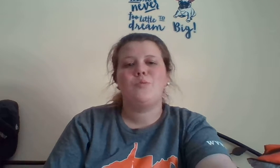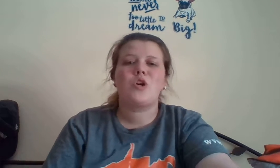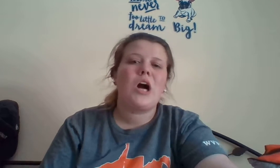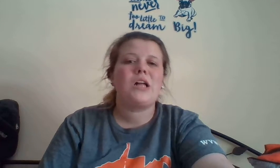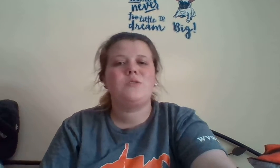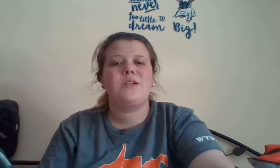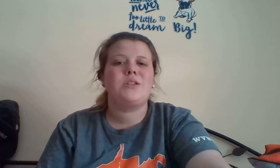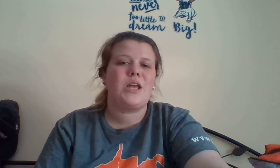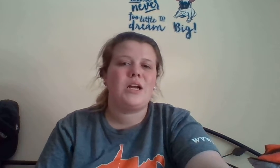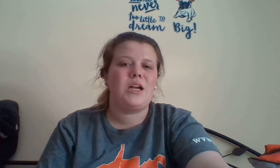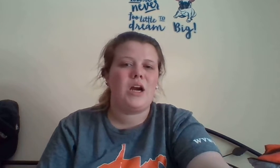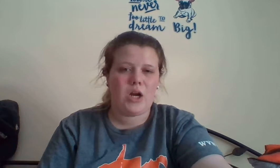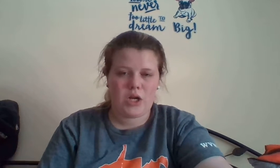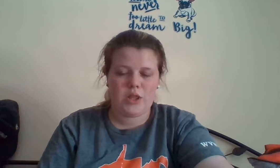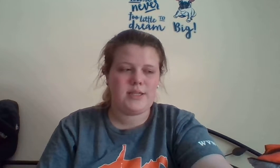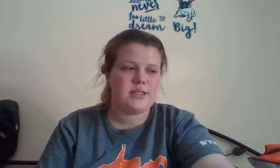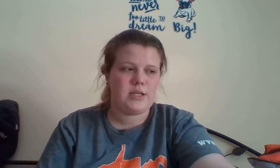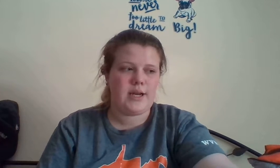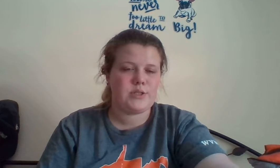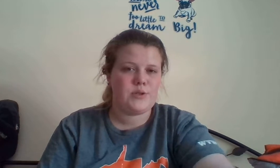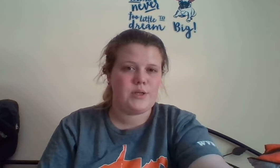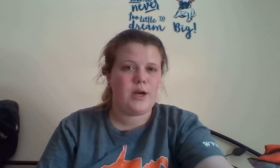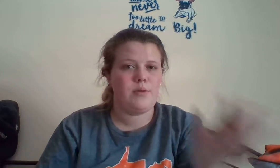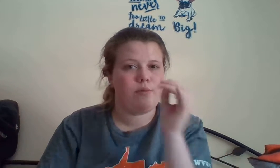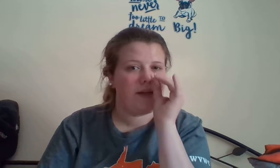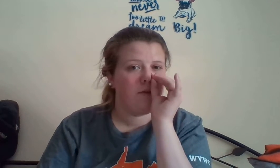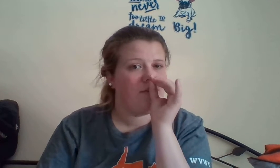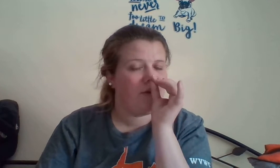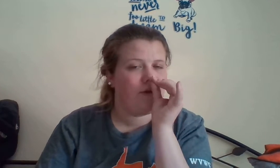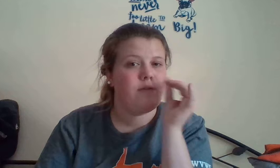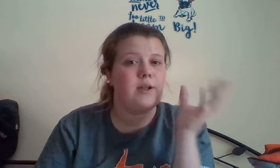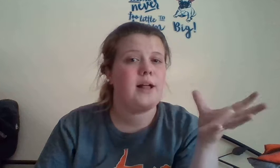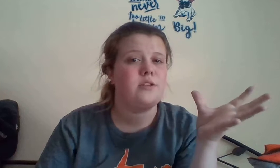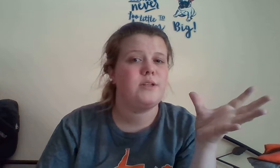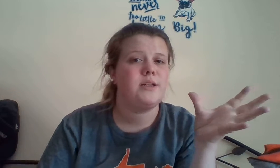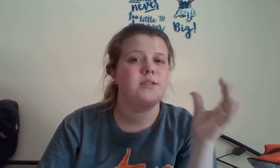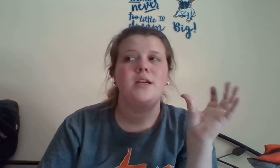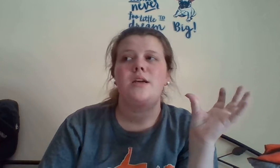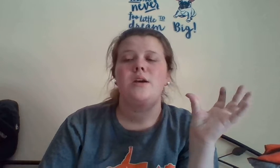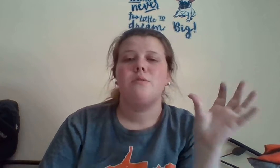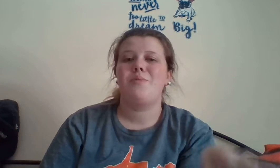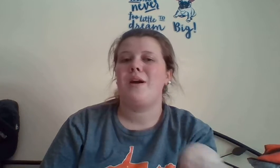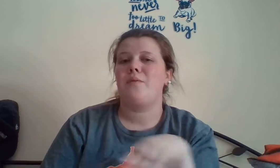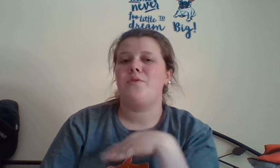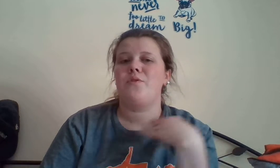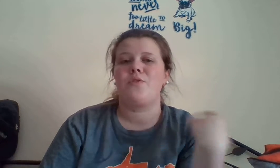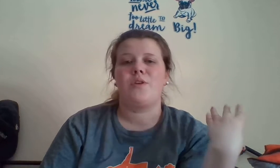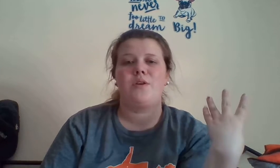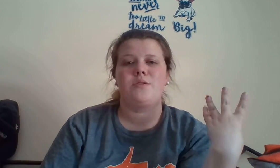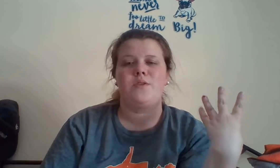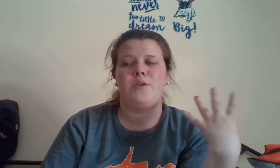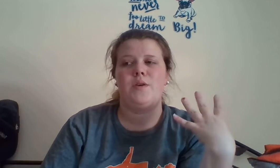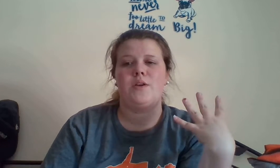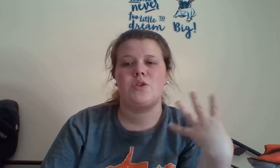more college videos that these next couple of weeks of college videos will be helpful for those of you who either